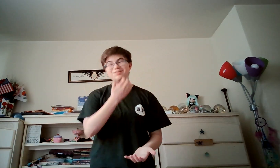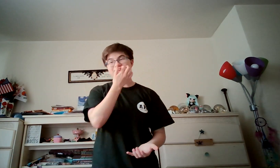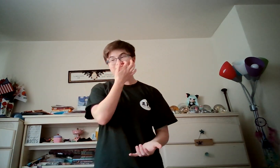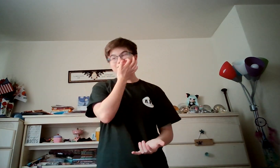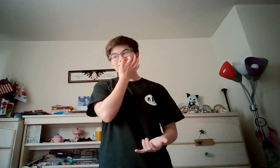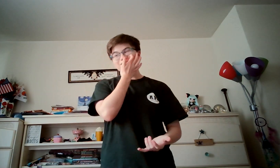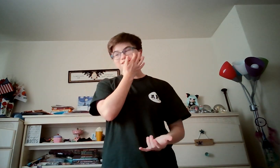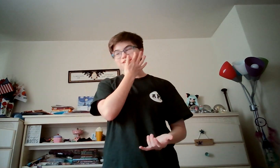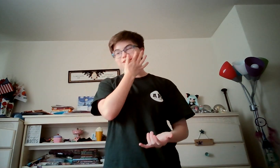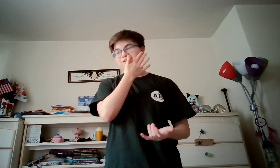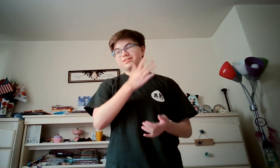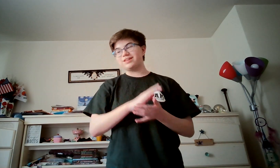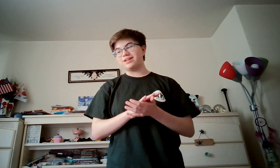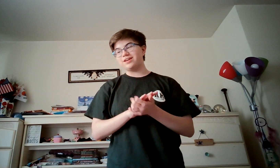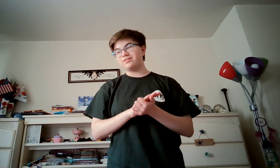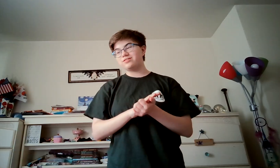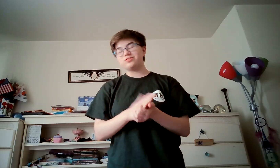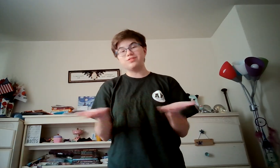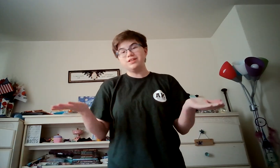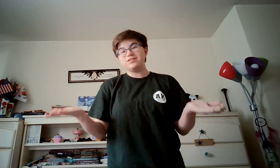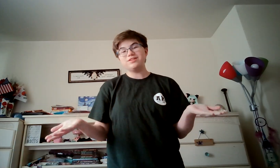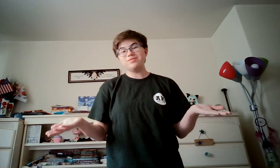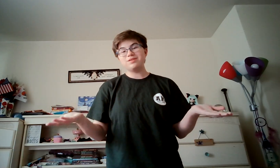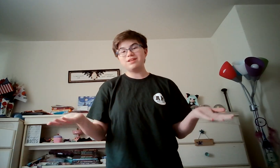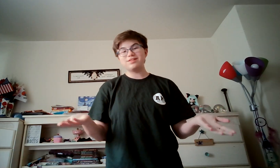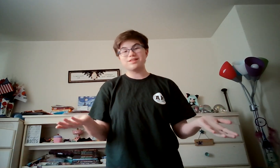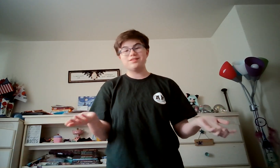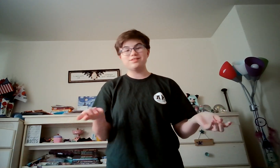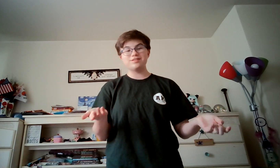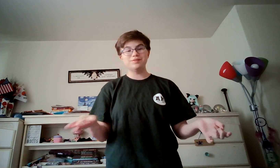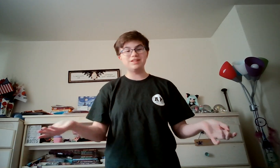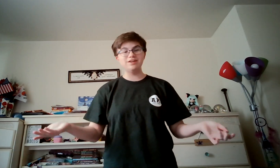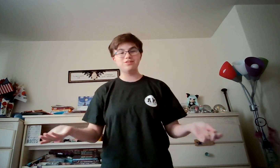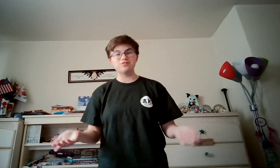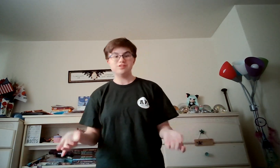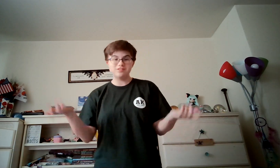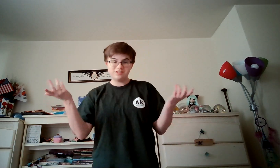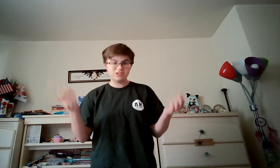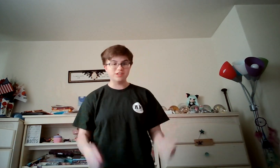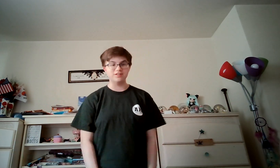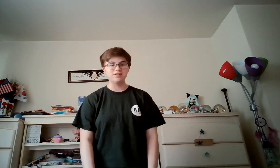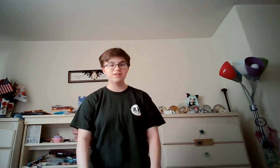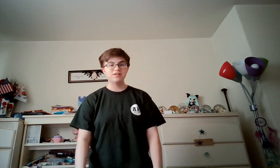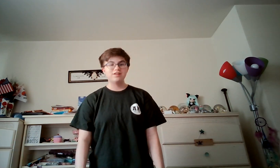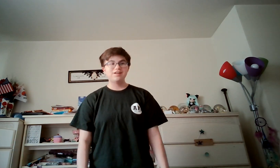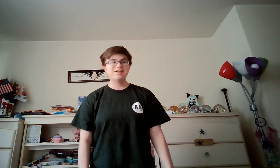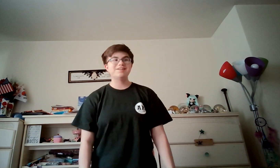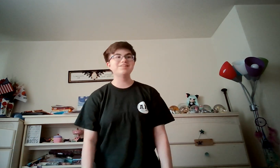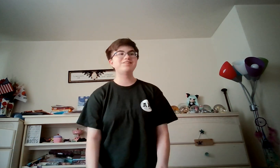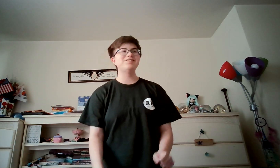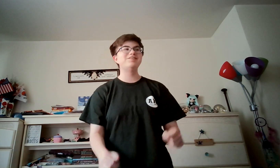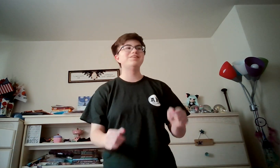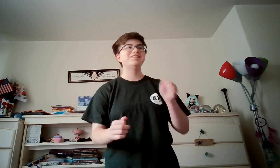about. So I was like, do you want to just hear about, like, some of the characters' quirks? It's like, sure. So,